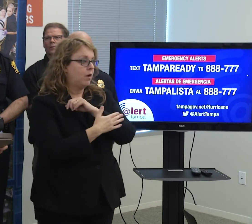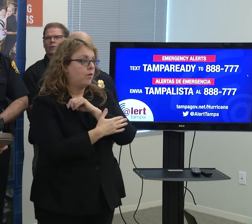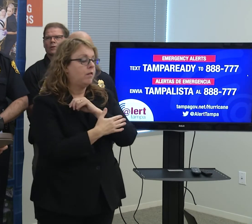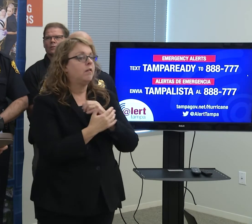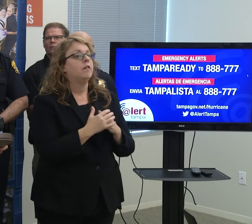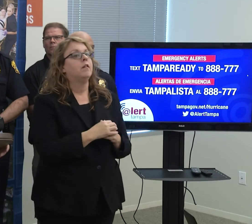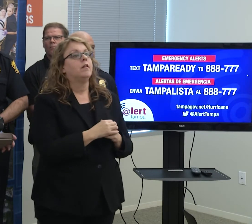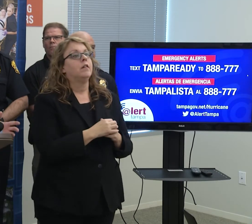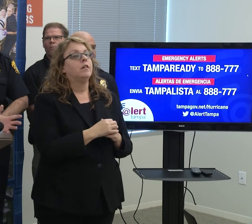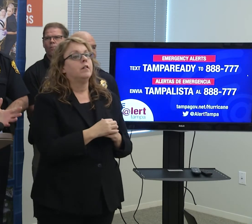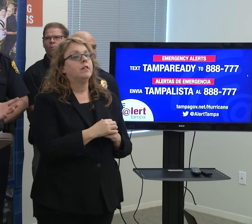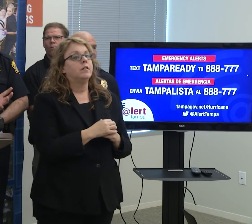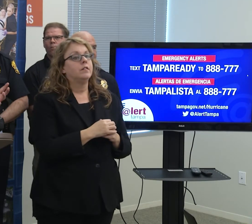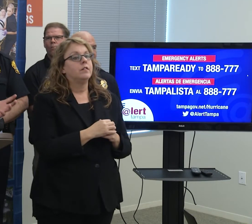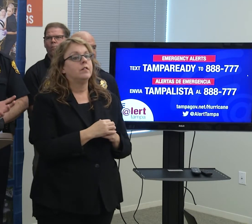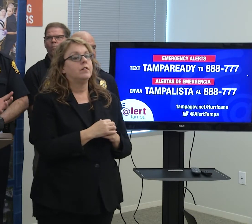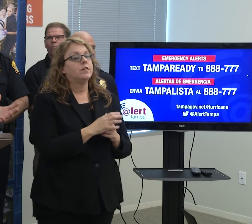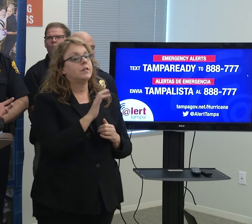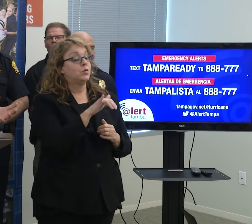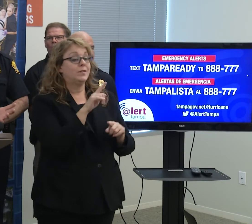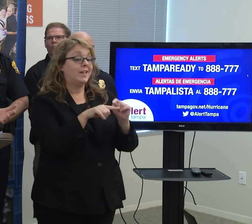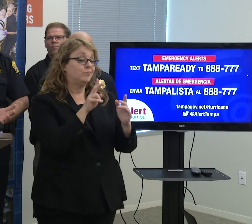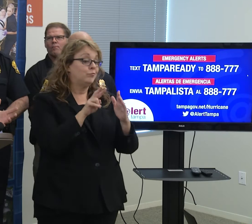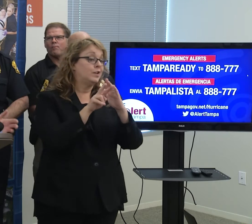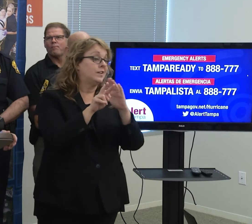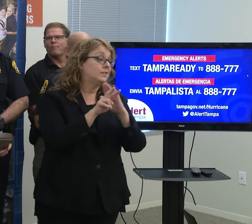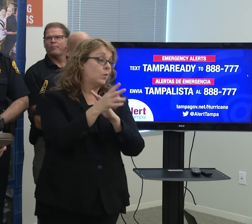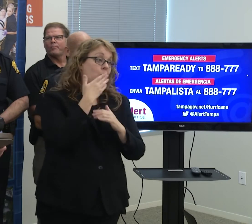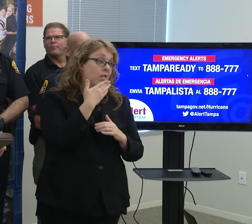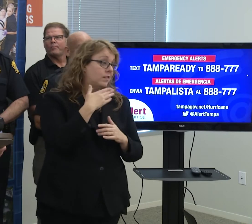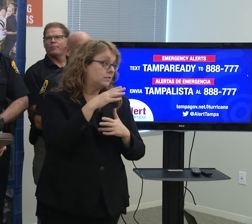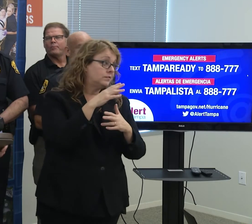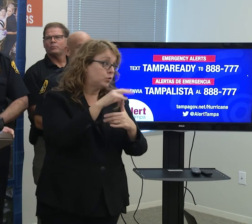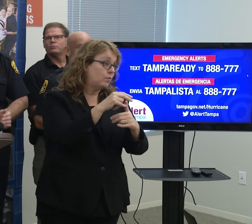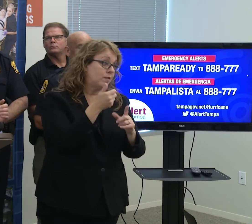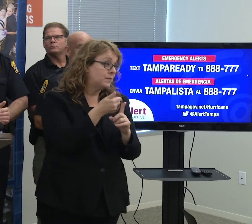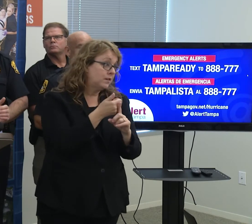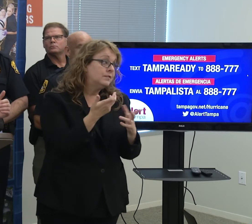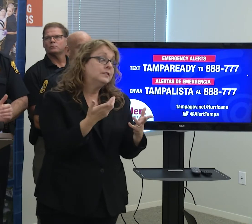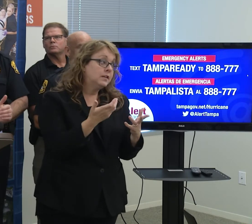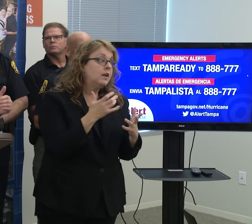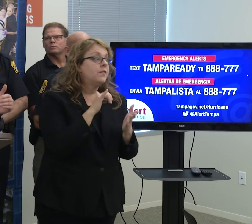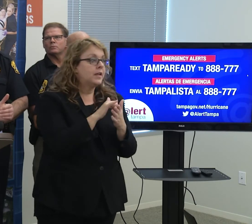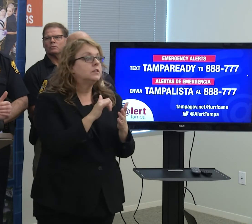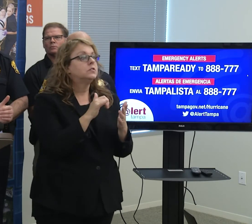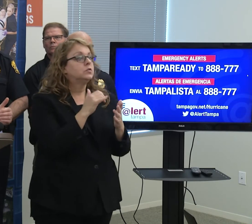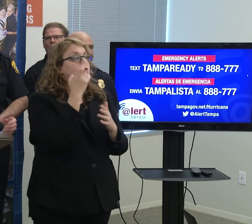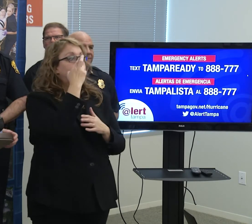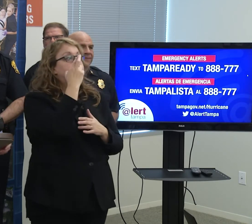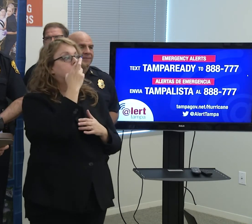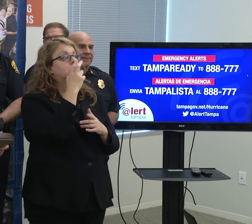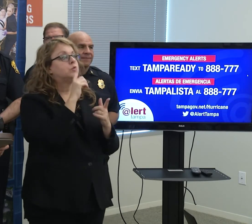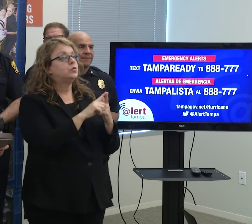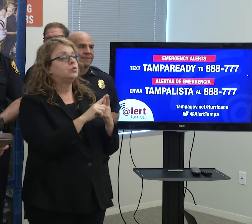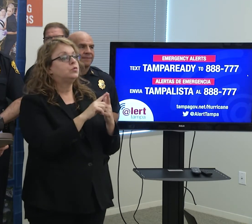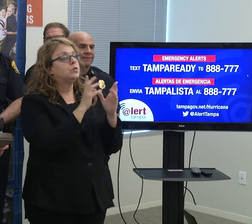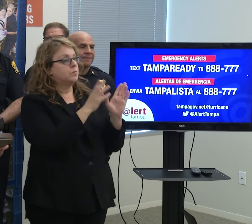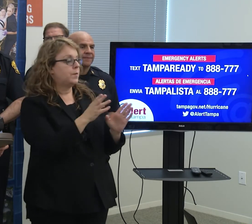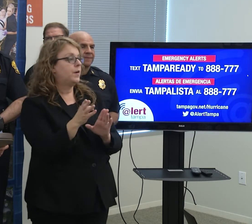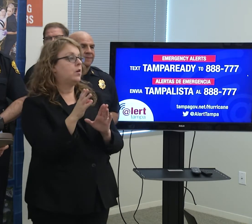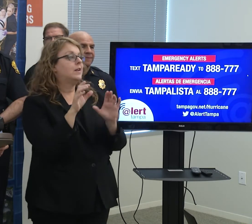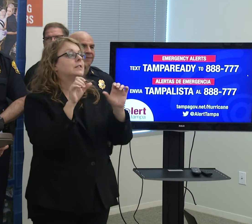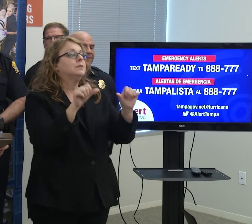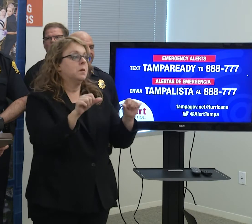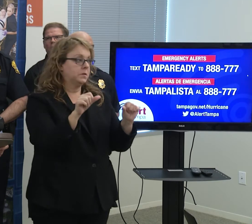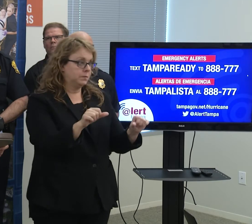So there's the unpredictability of the storms as well, which is all the more reason to be as prepared as